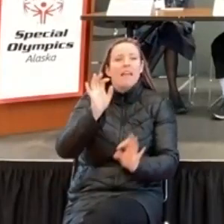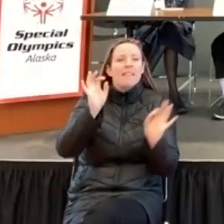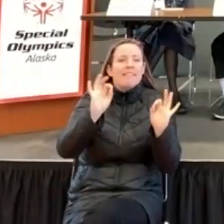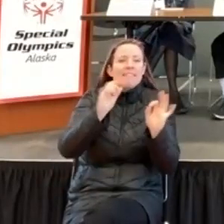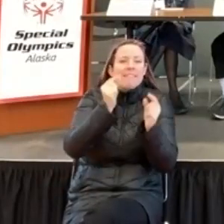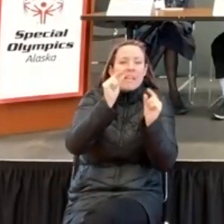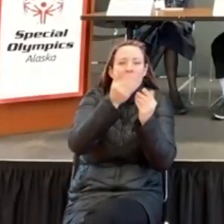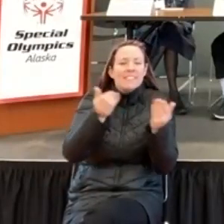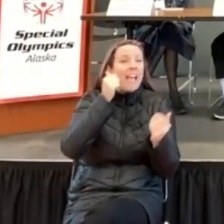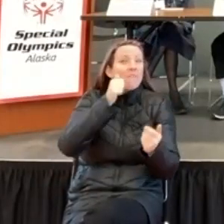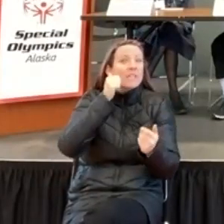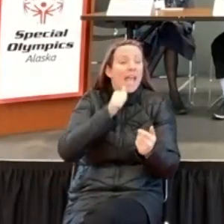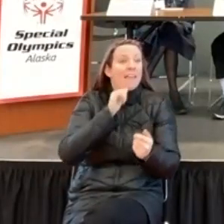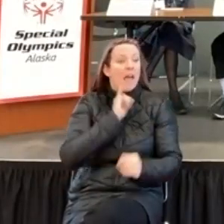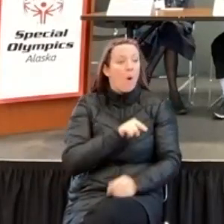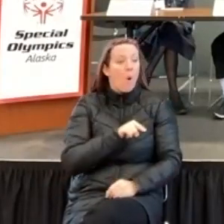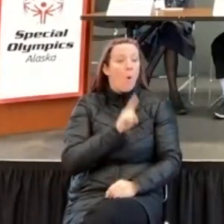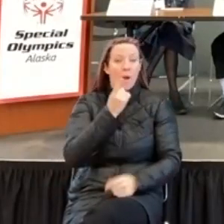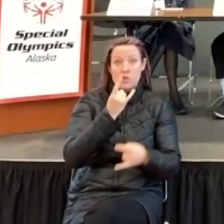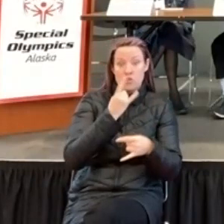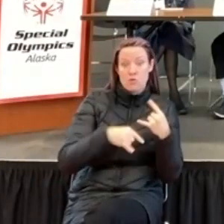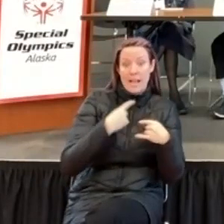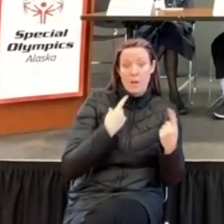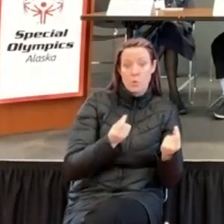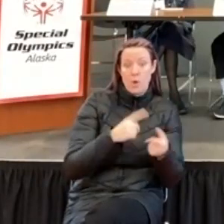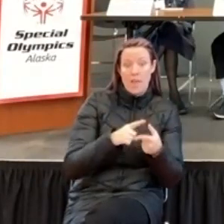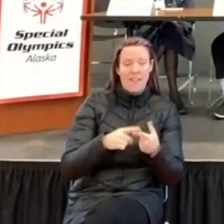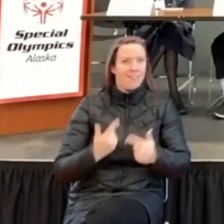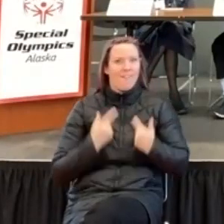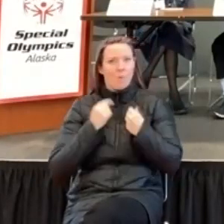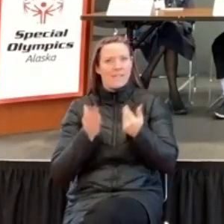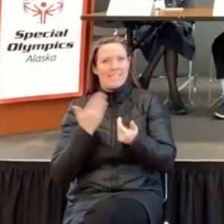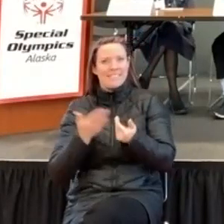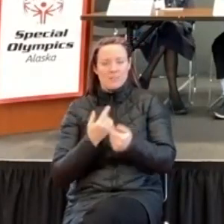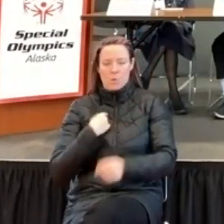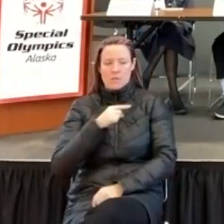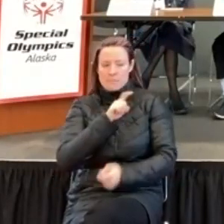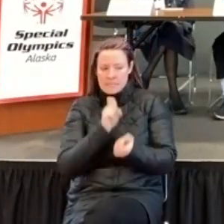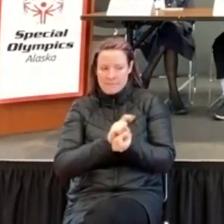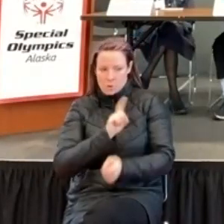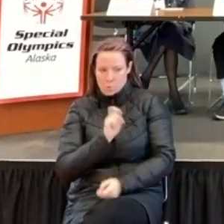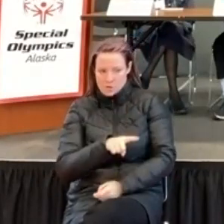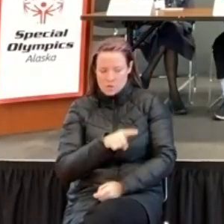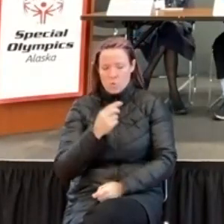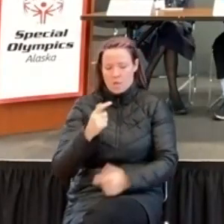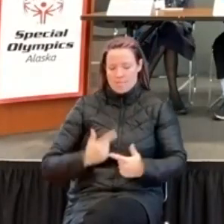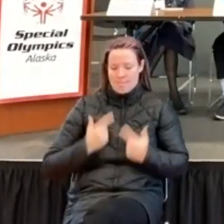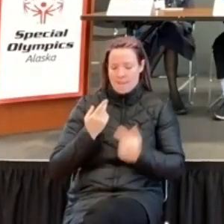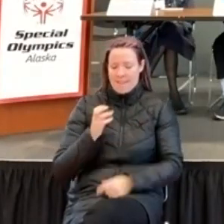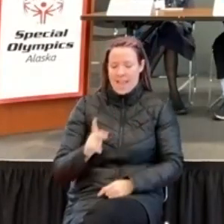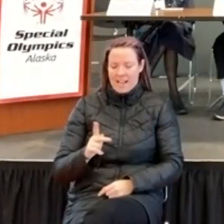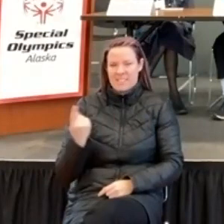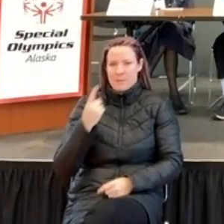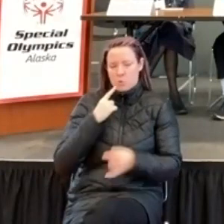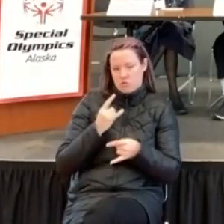live life easier. And so this next question, and remember, is very specific to those life hacks that you have